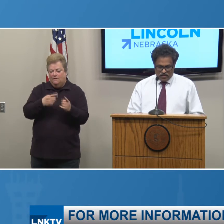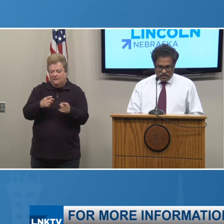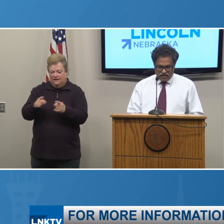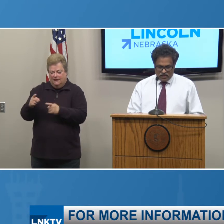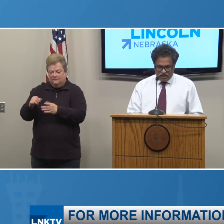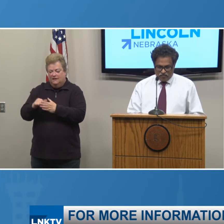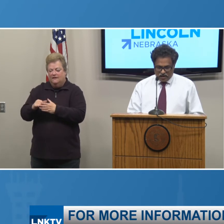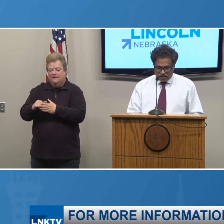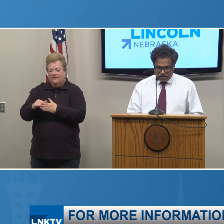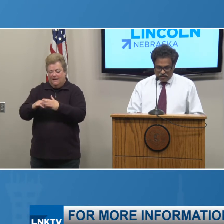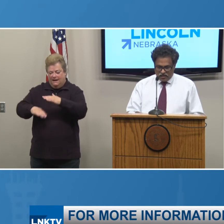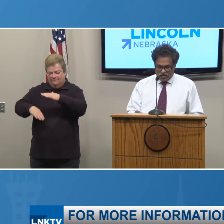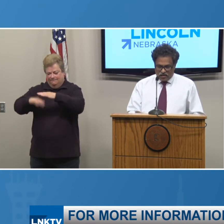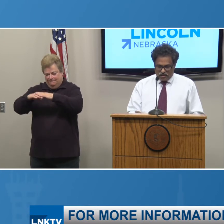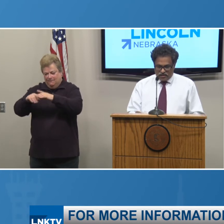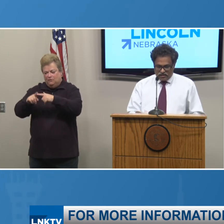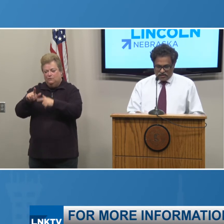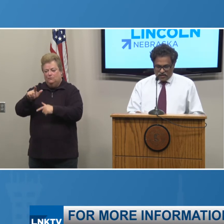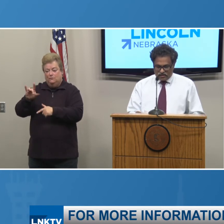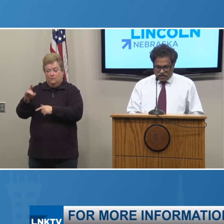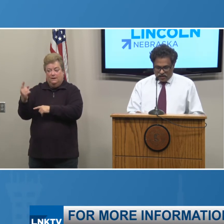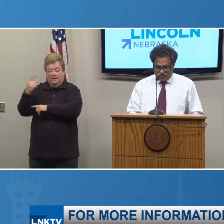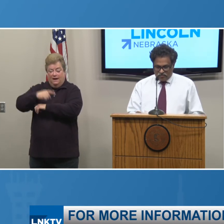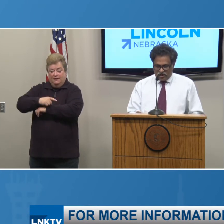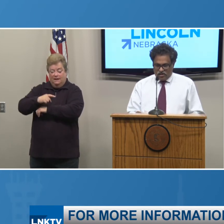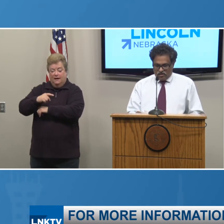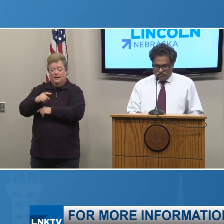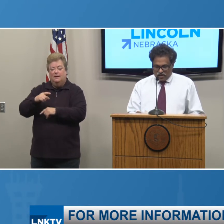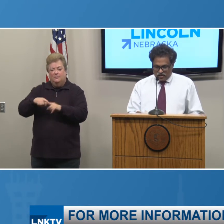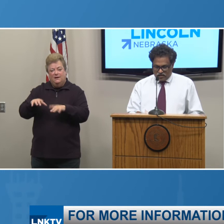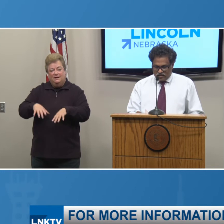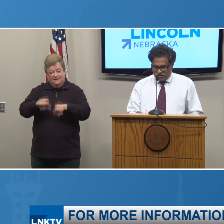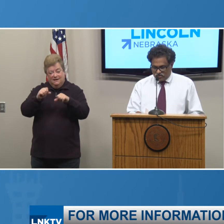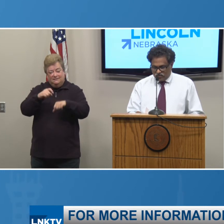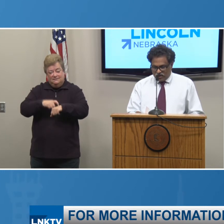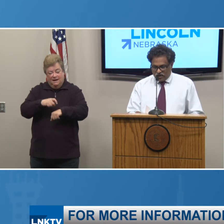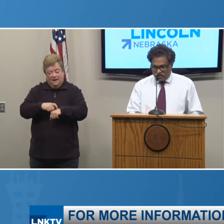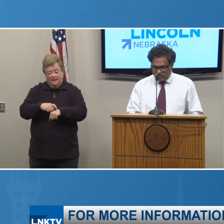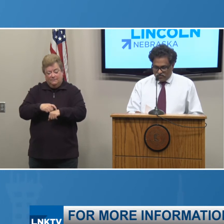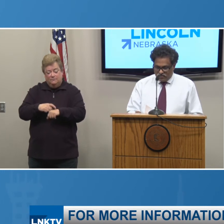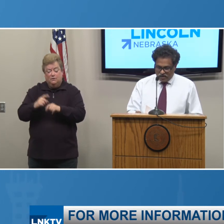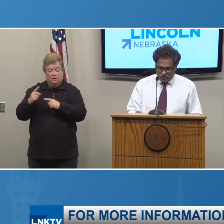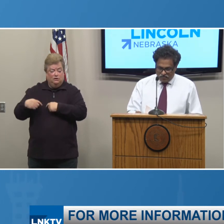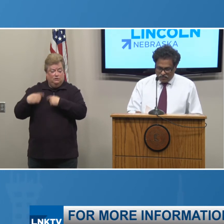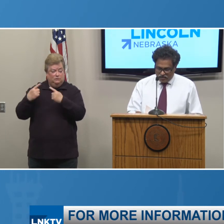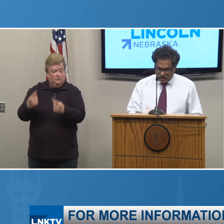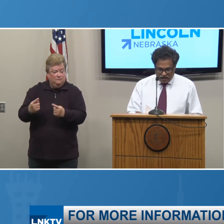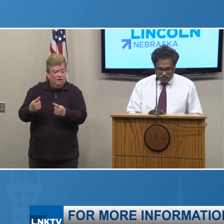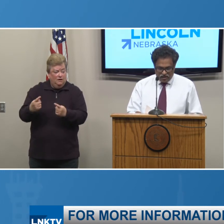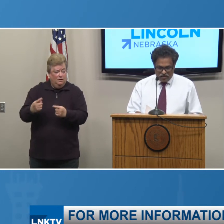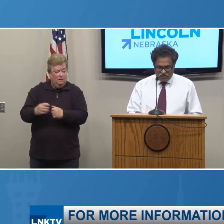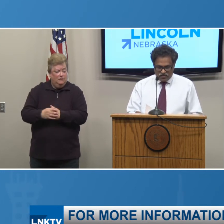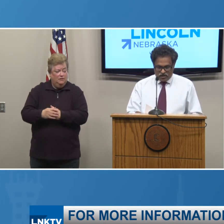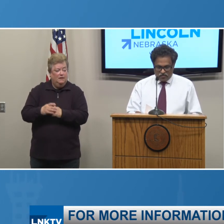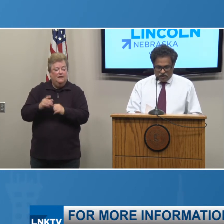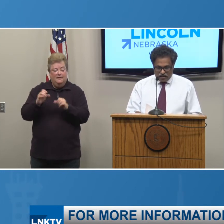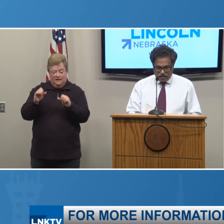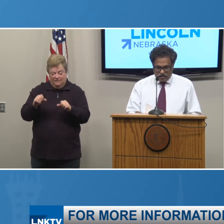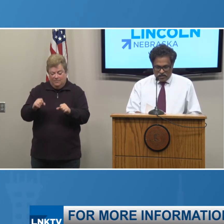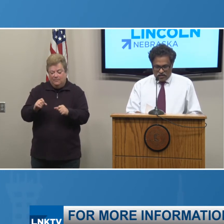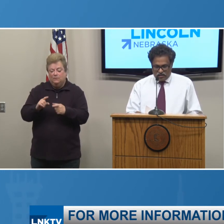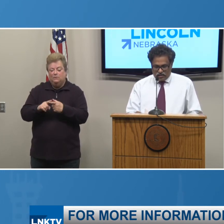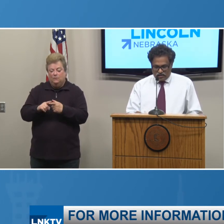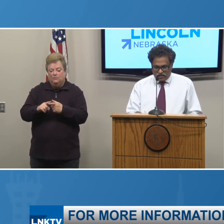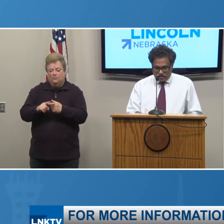reached the 28-day mark. This takes time, but so far they have been able to